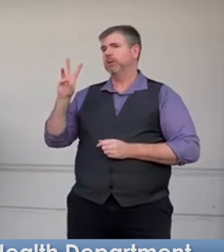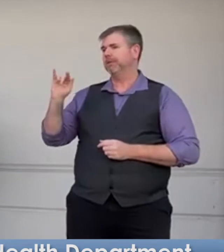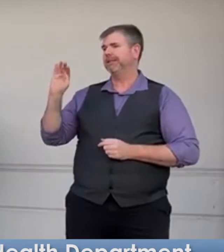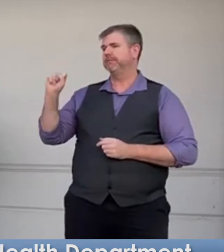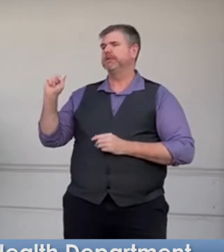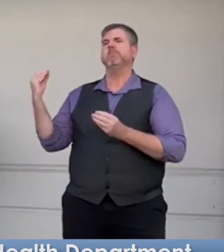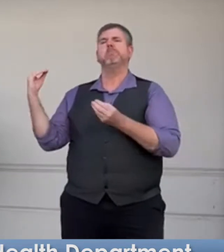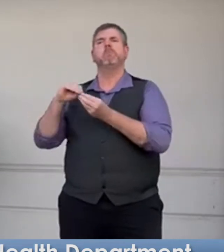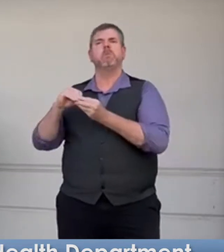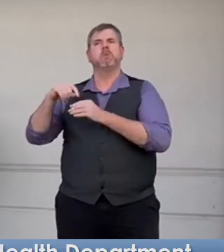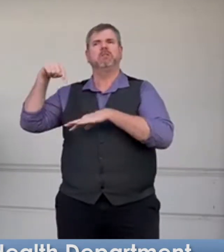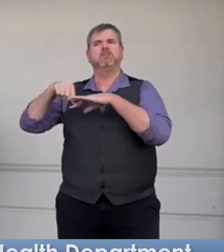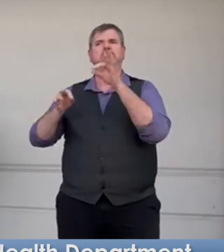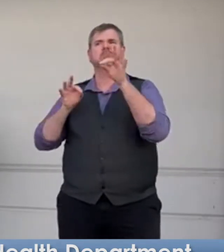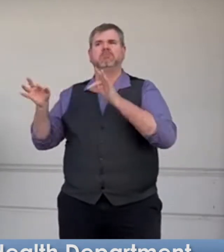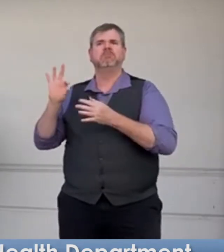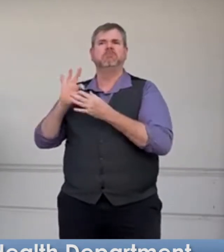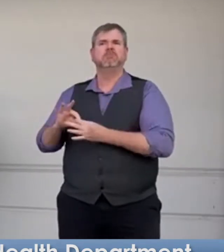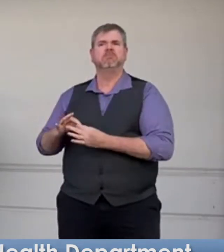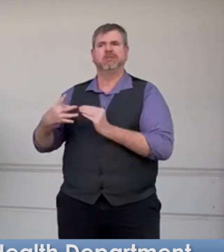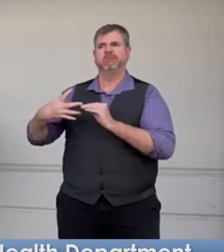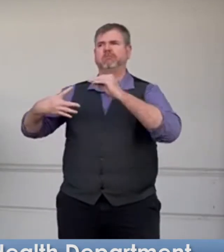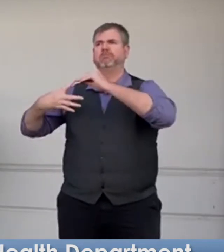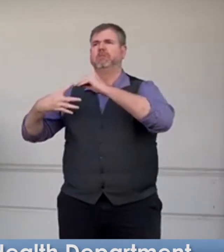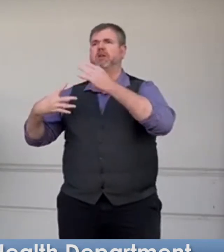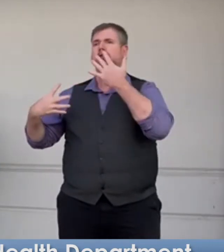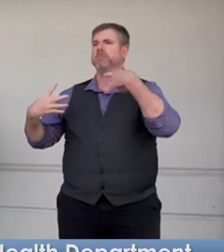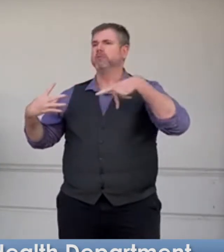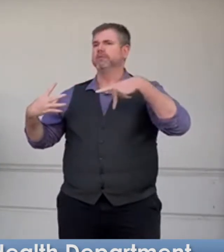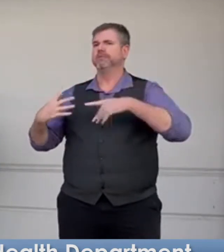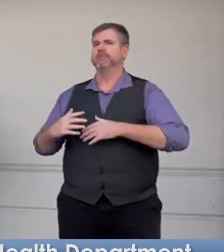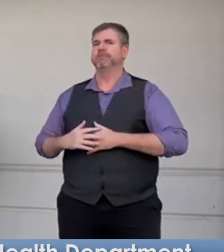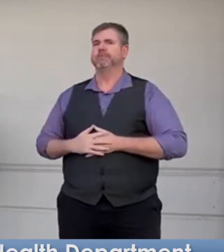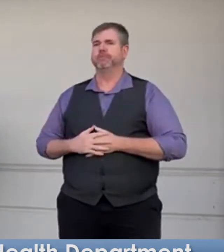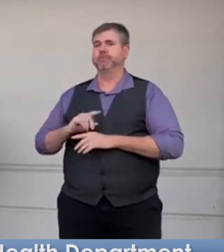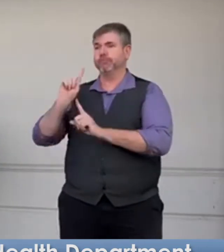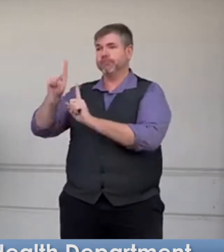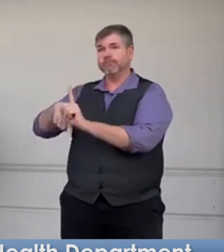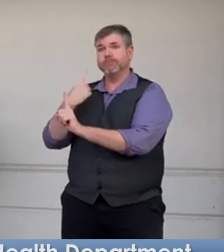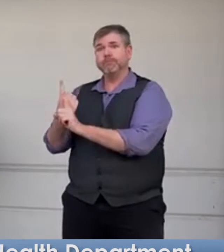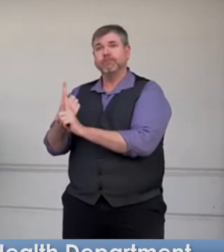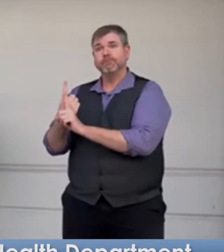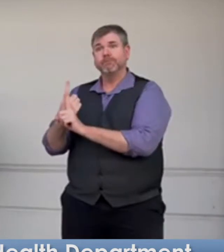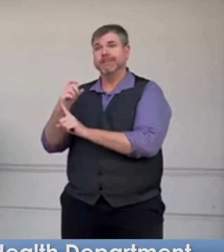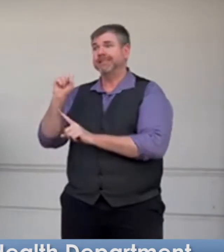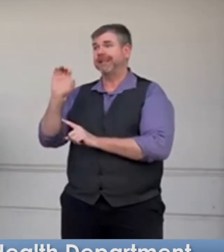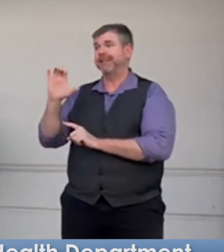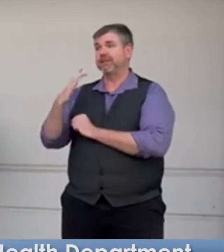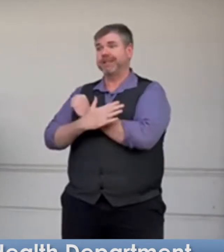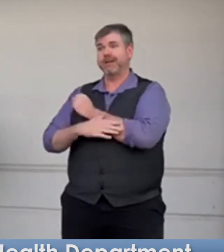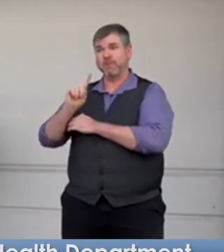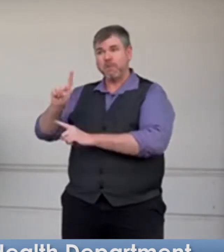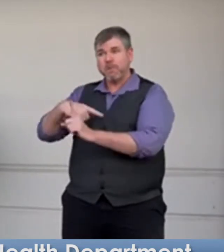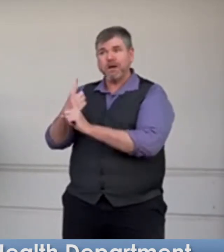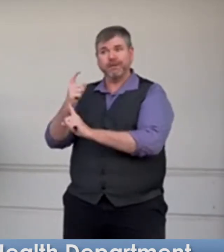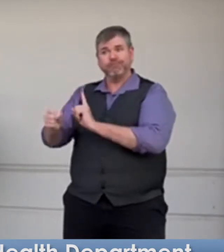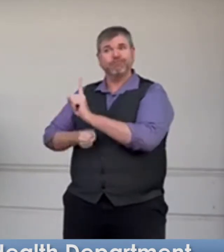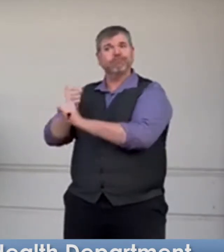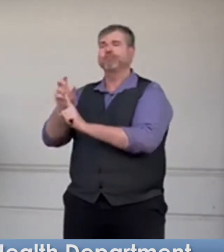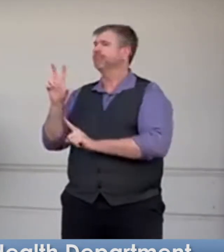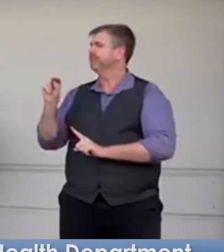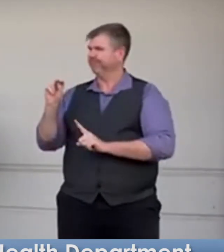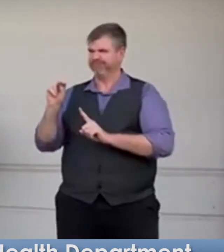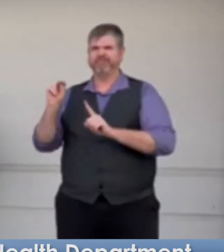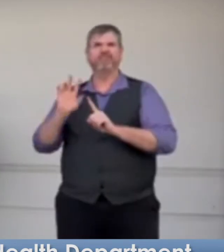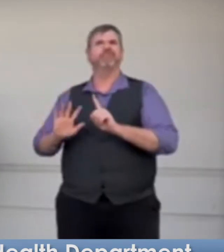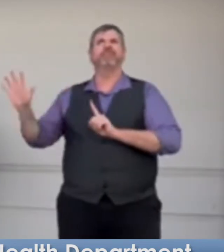say again, this is happening. The state put this emergency brake on because our county, like many counties, is seeing